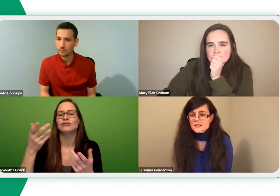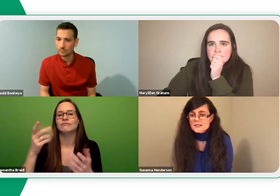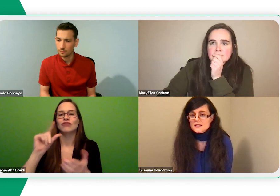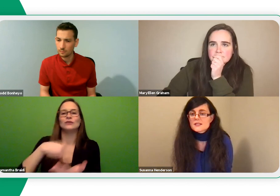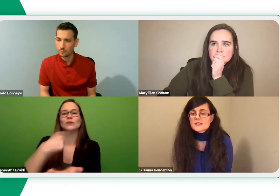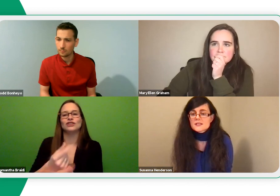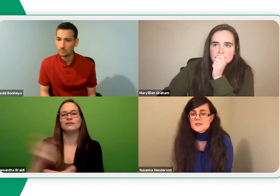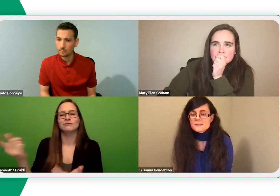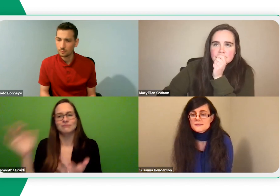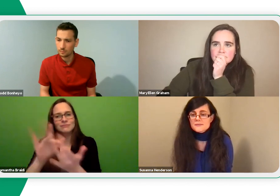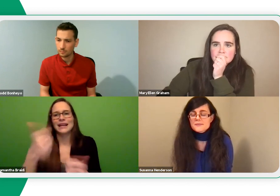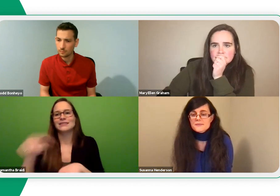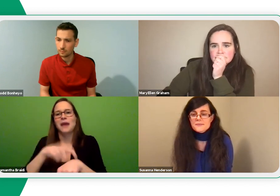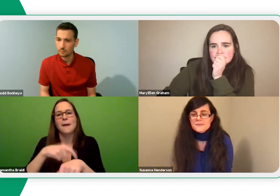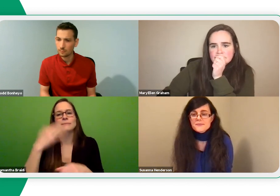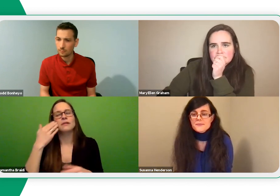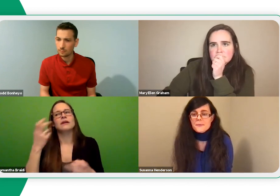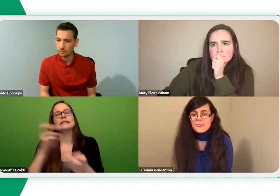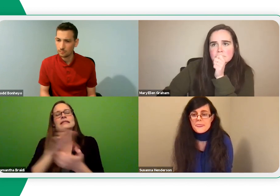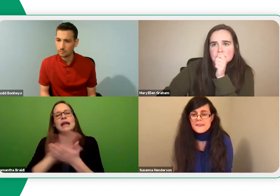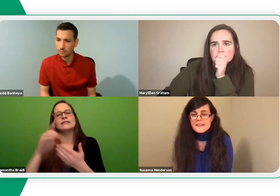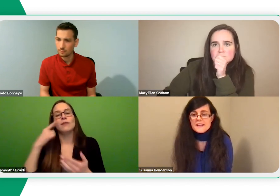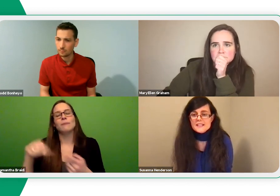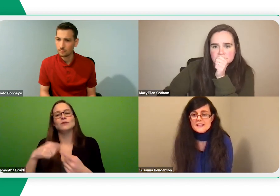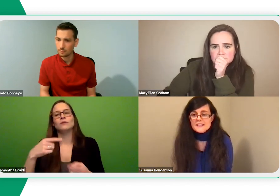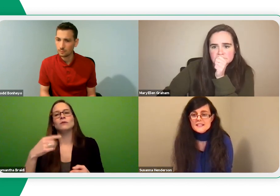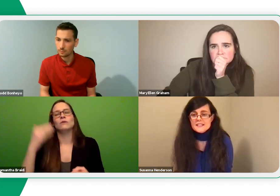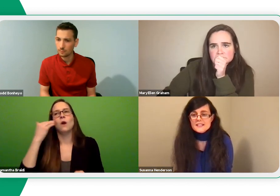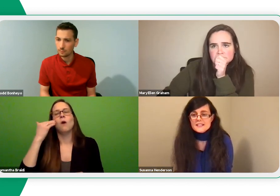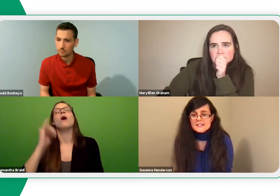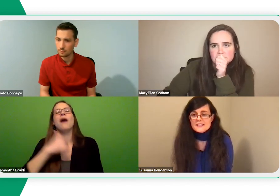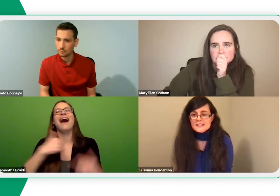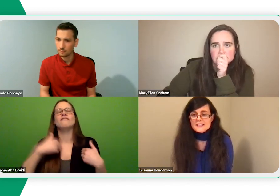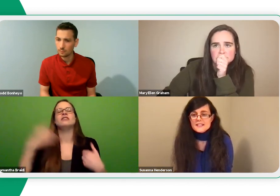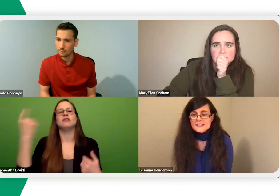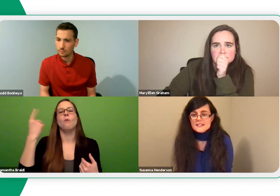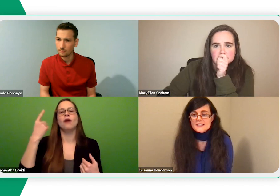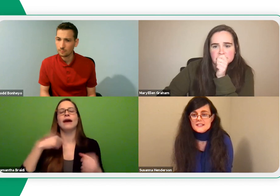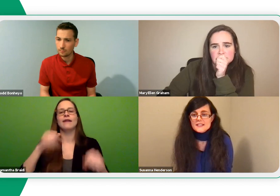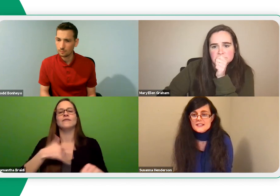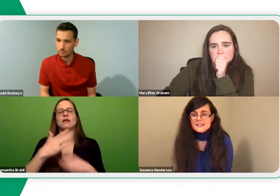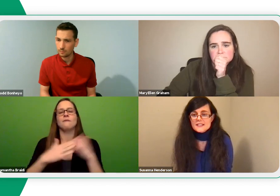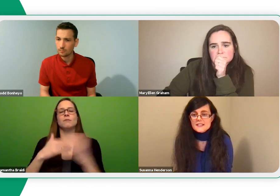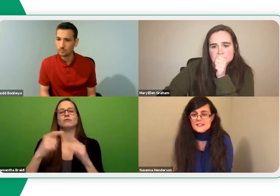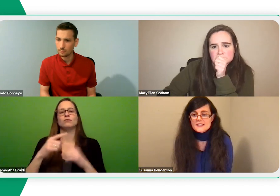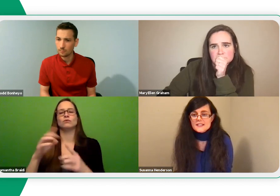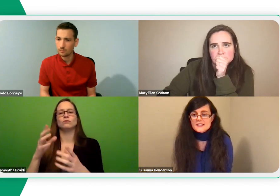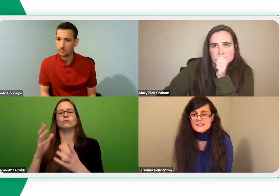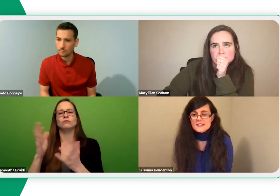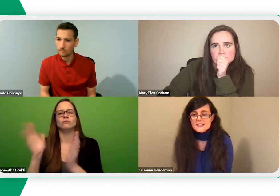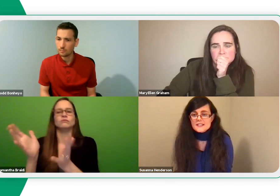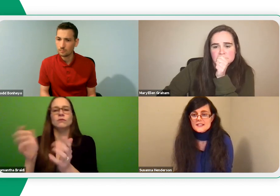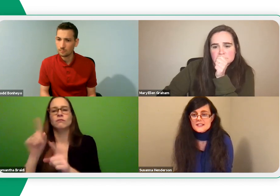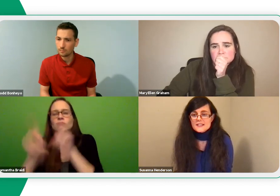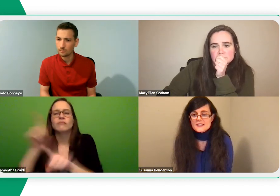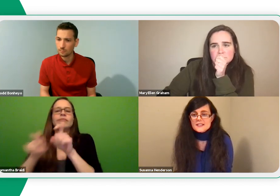And I think more teachers should do what you do, Todd, is invite the students to a lifelong relationship where they can be in touch whenever they